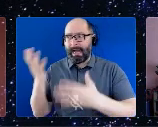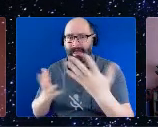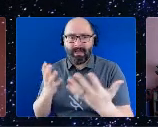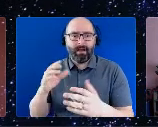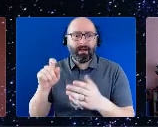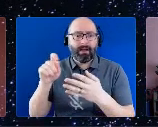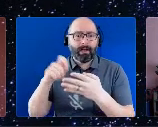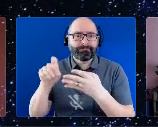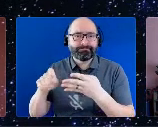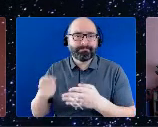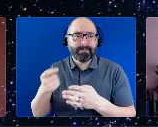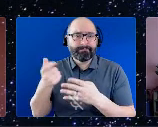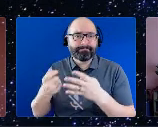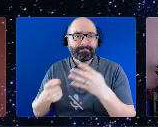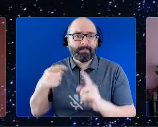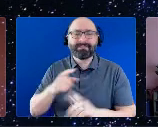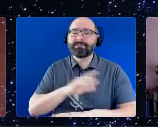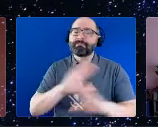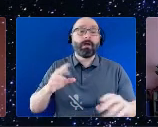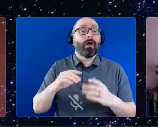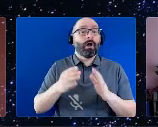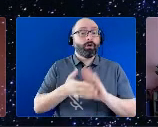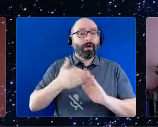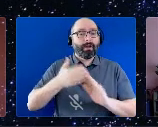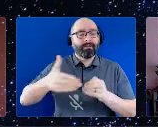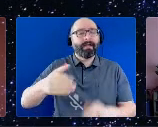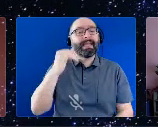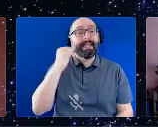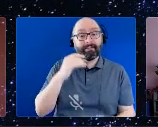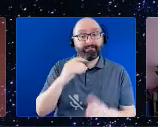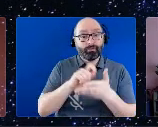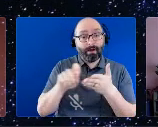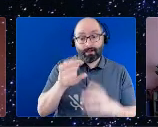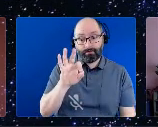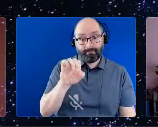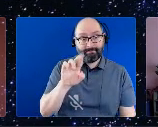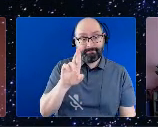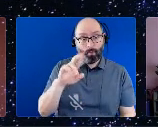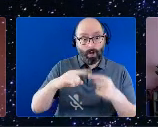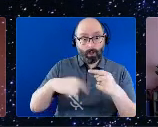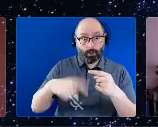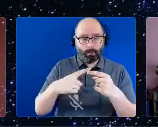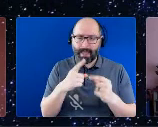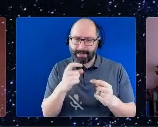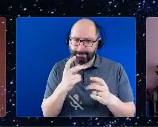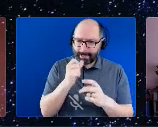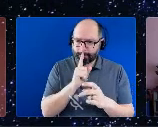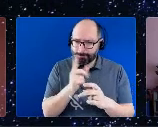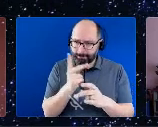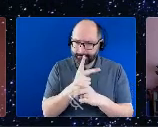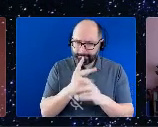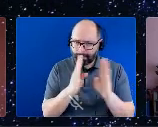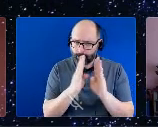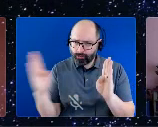run it incrementally. This is risk management. If you're writing a for loop and you're not sure about the range, or if you're hitting all the